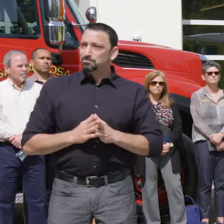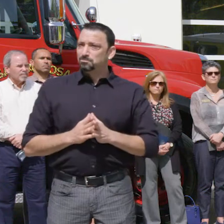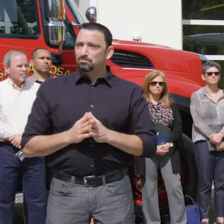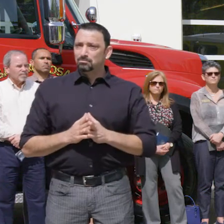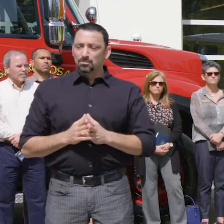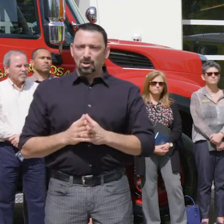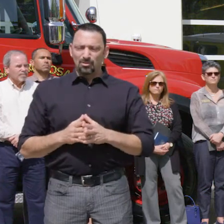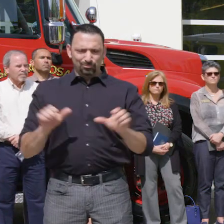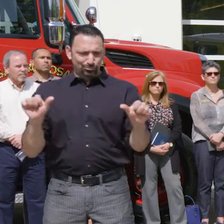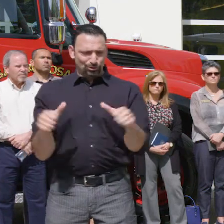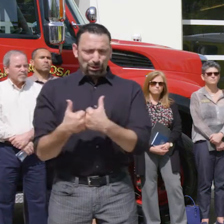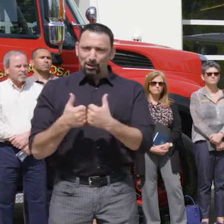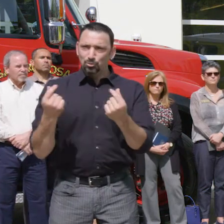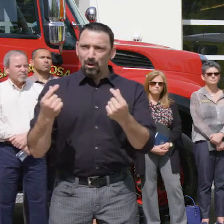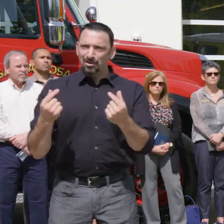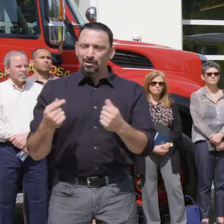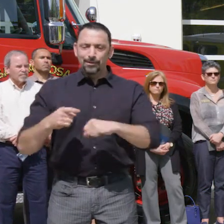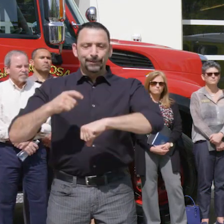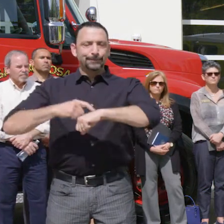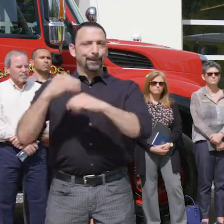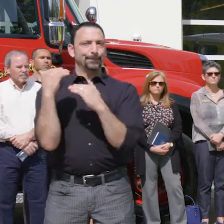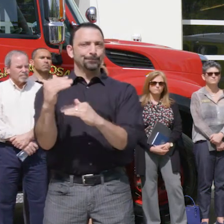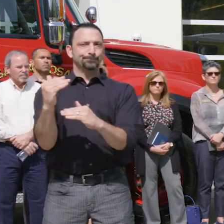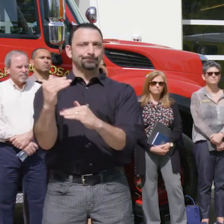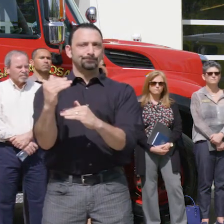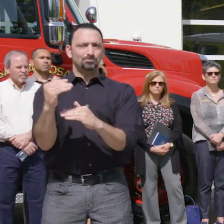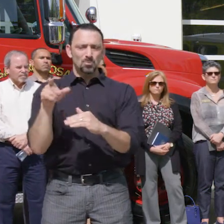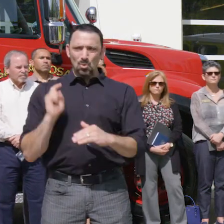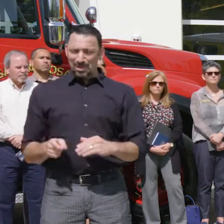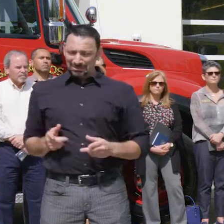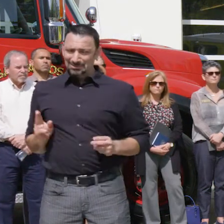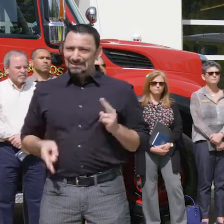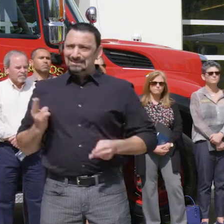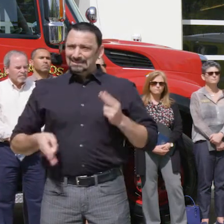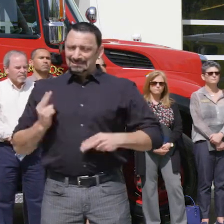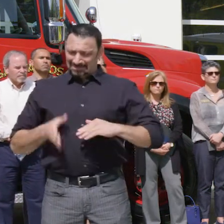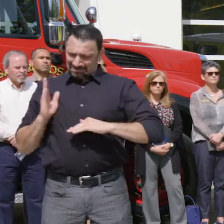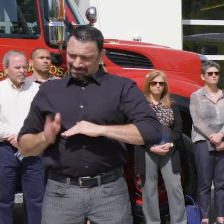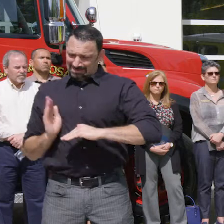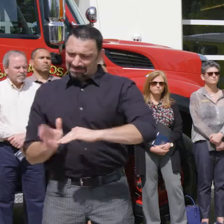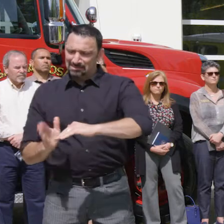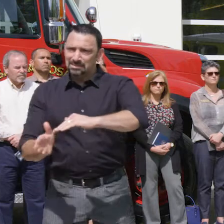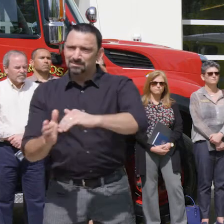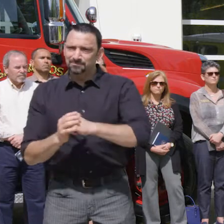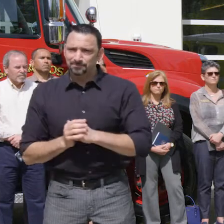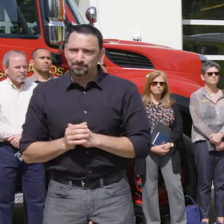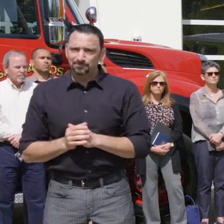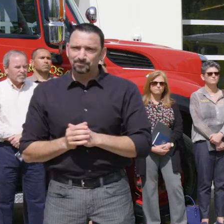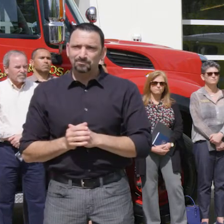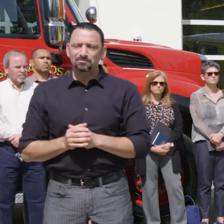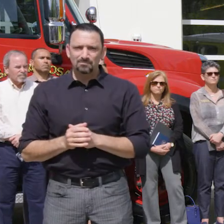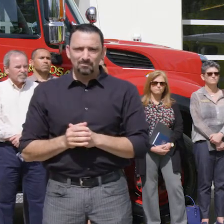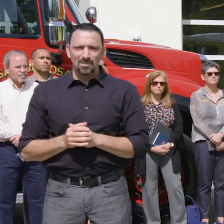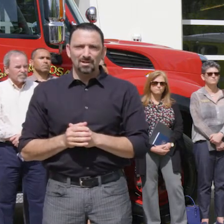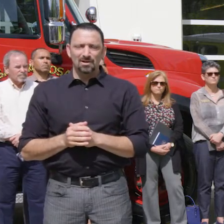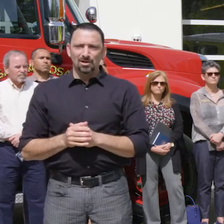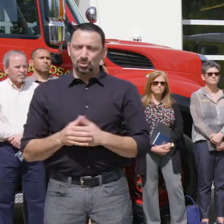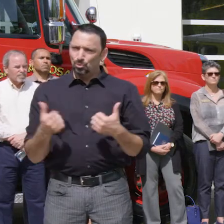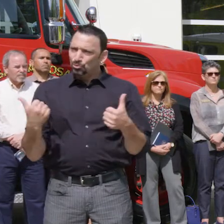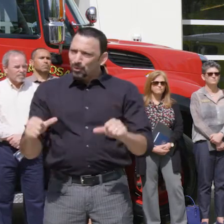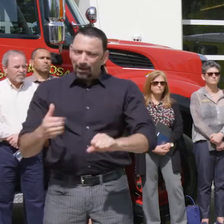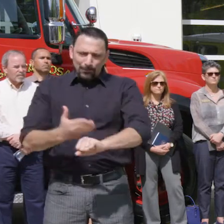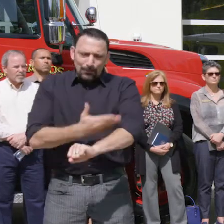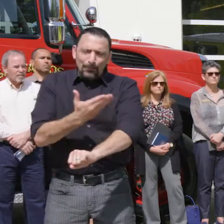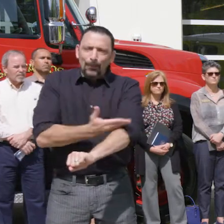very, very fast in a time frame that we could accelerate the recovery process to move